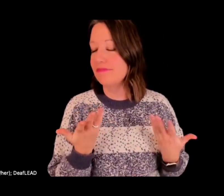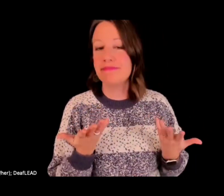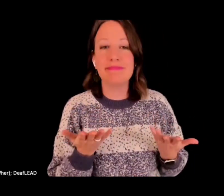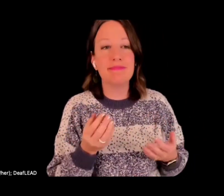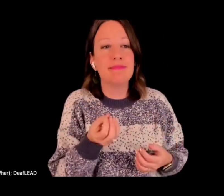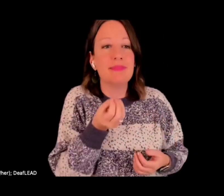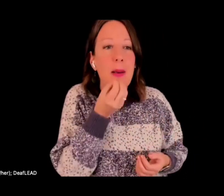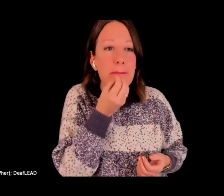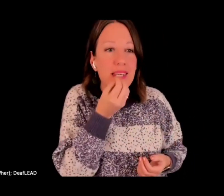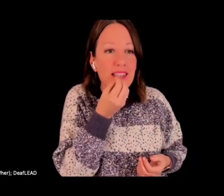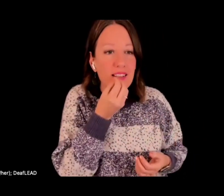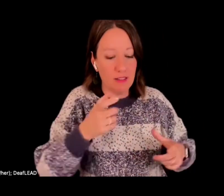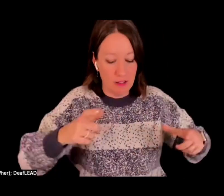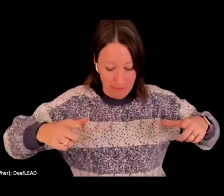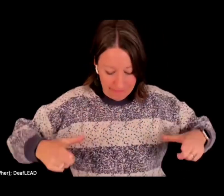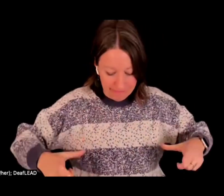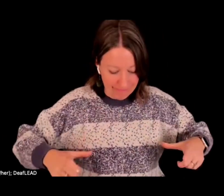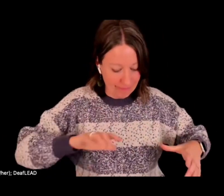So for prompt number 4,